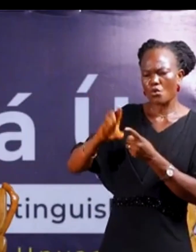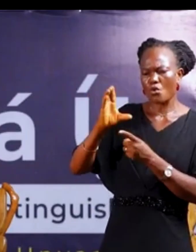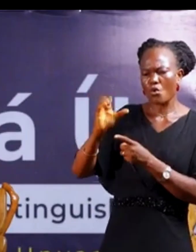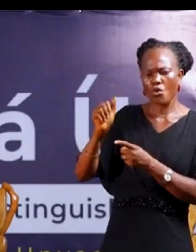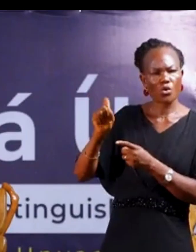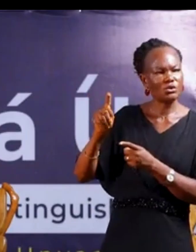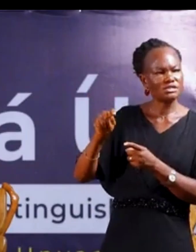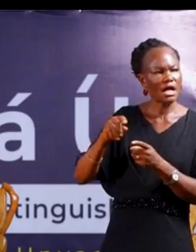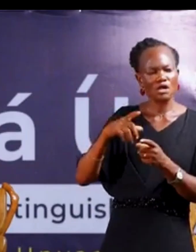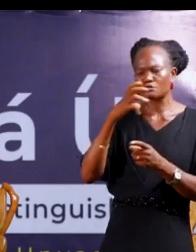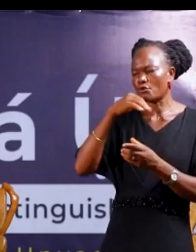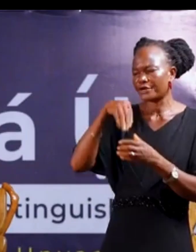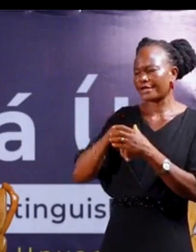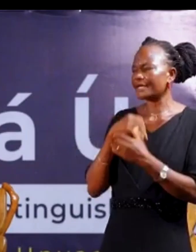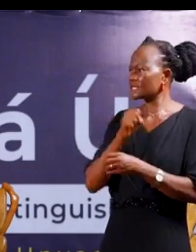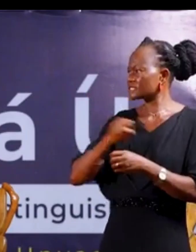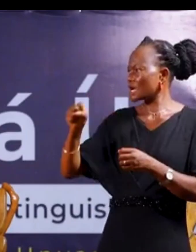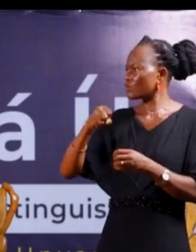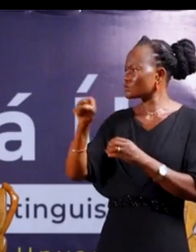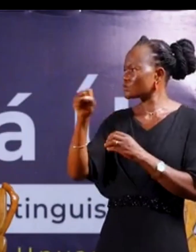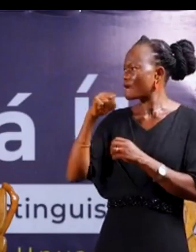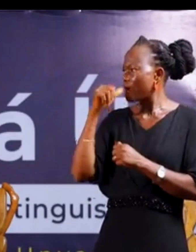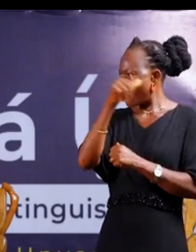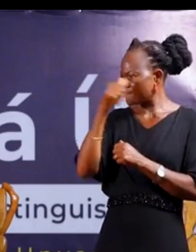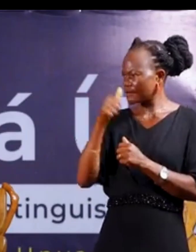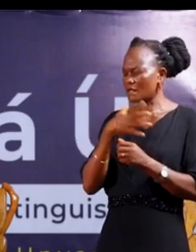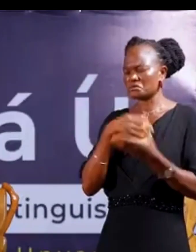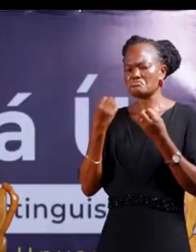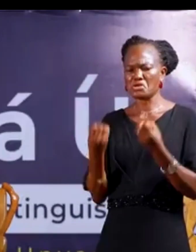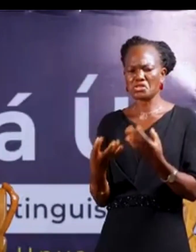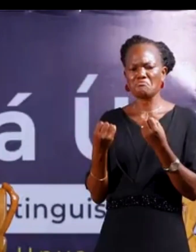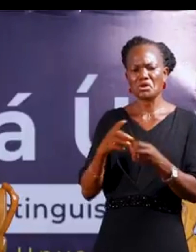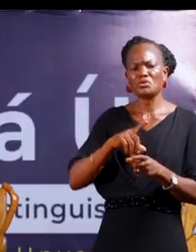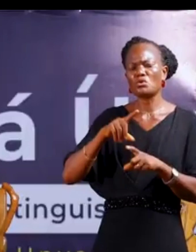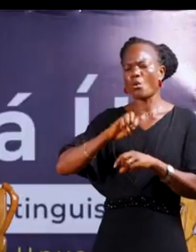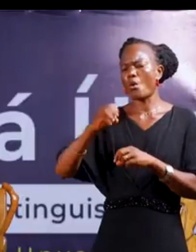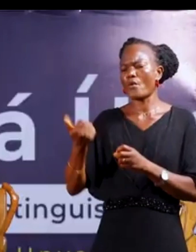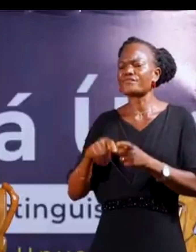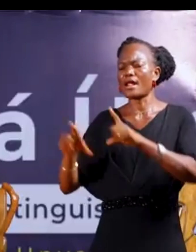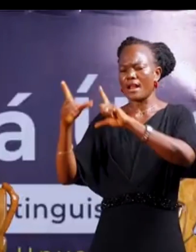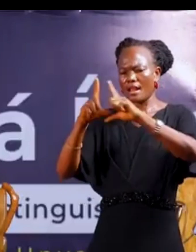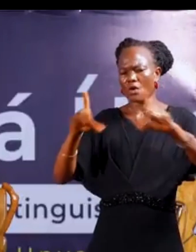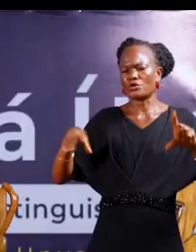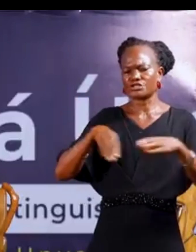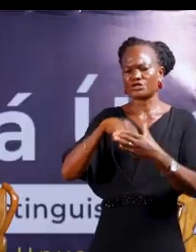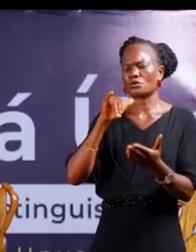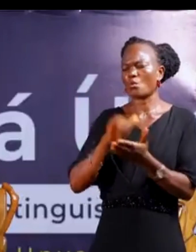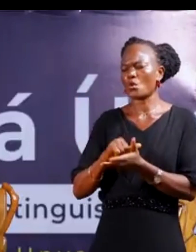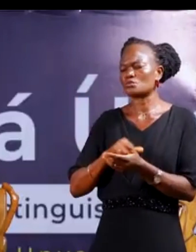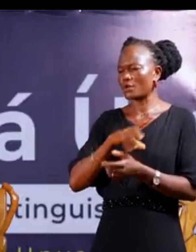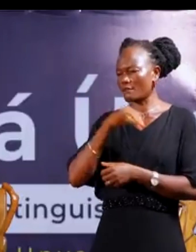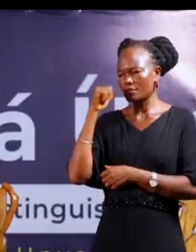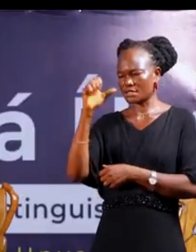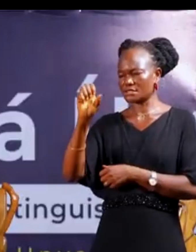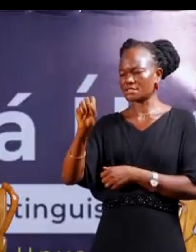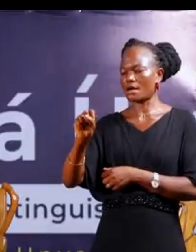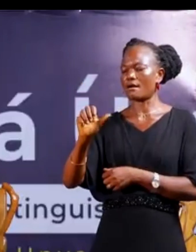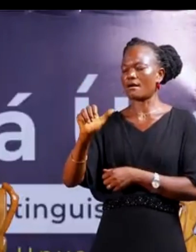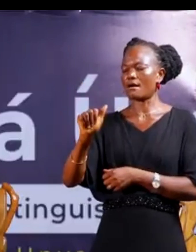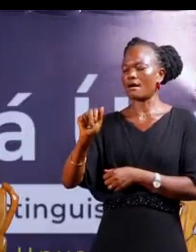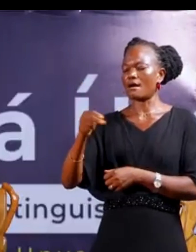Africa, right? How is it related to so many other languages in what is sub-Saharan Africa?